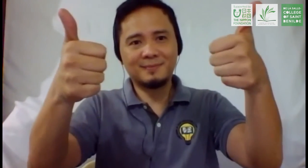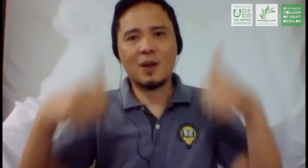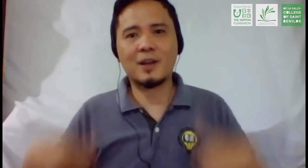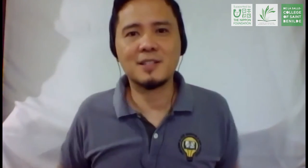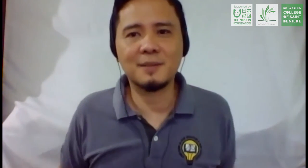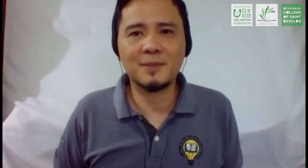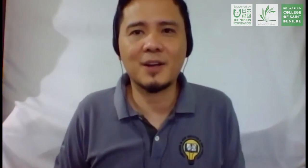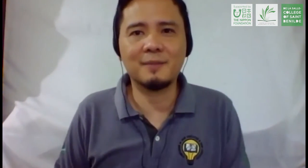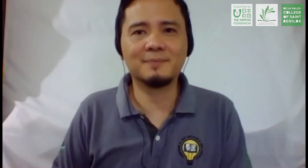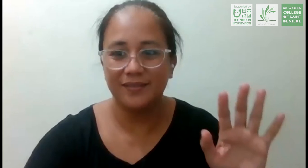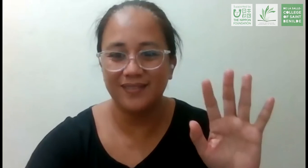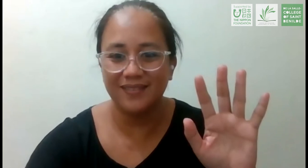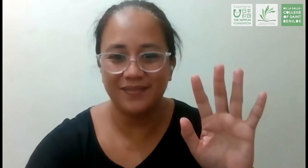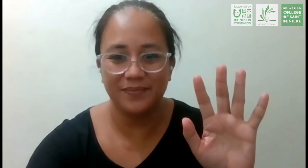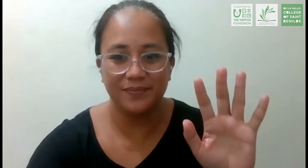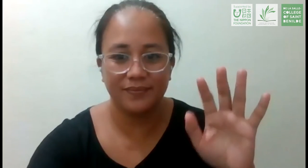All right. Okay, sir. Thanks. Okay.